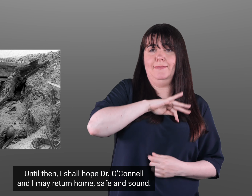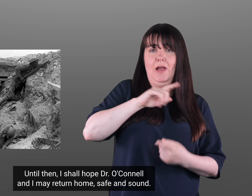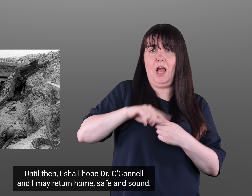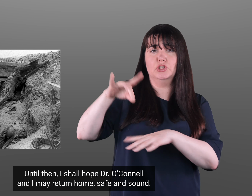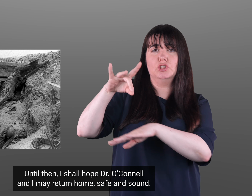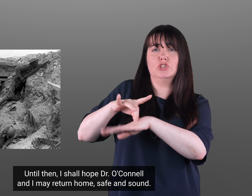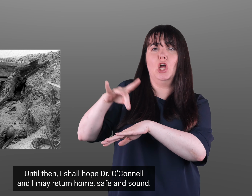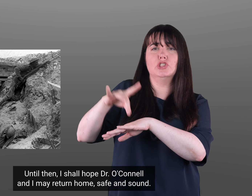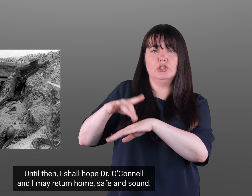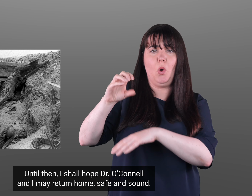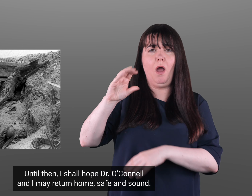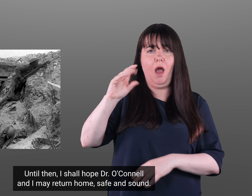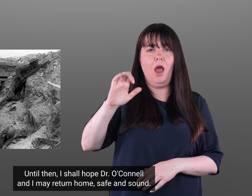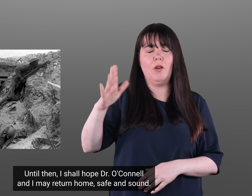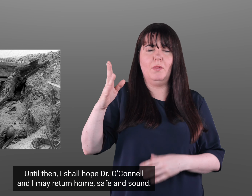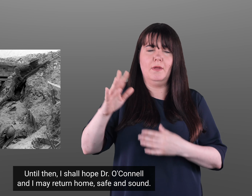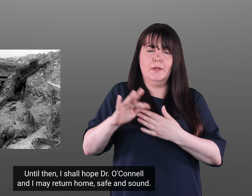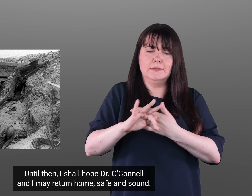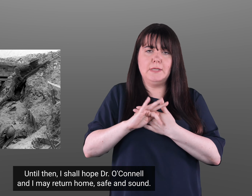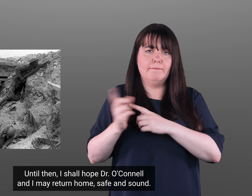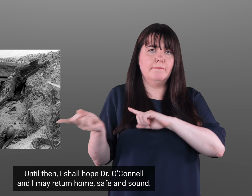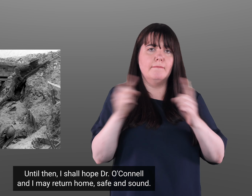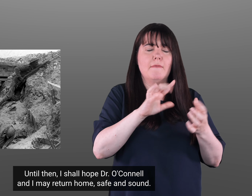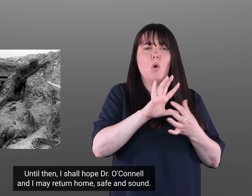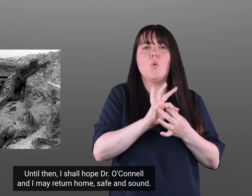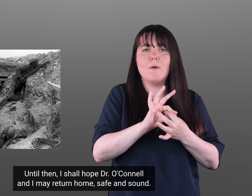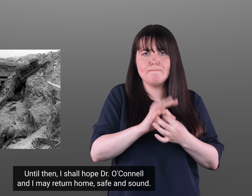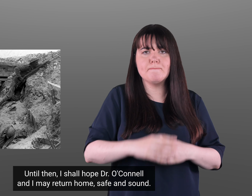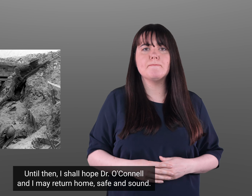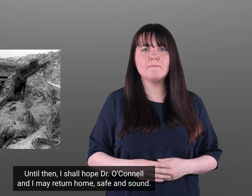then, I shall hope Dr. O'Connell and I may return home safe and sound.